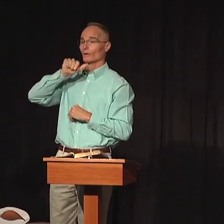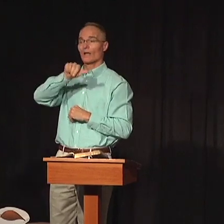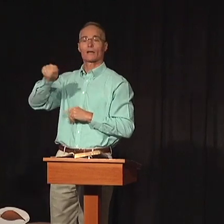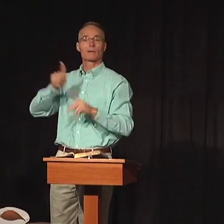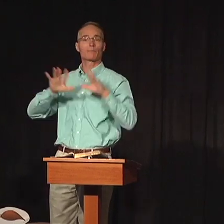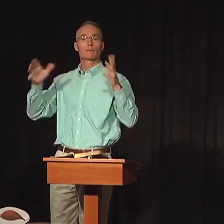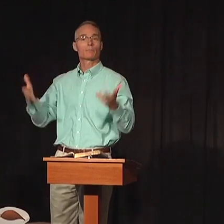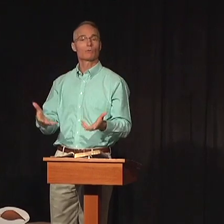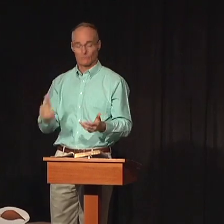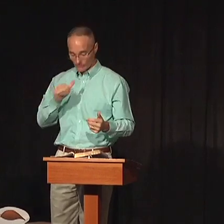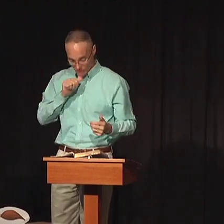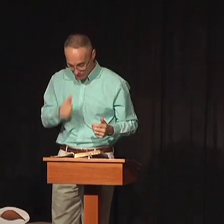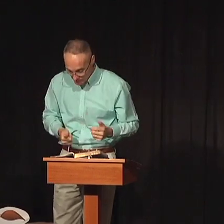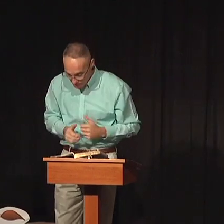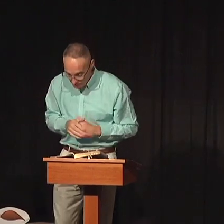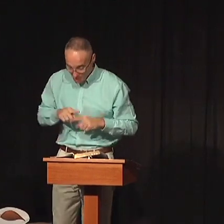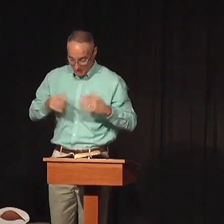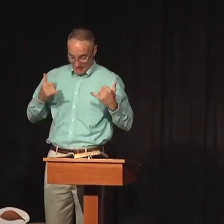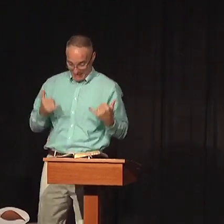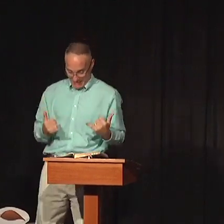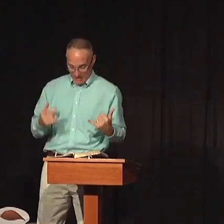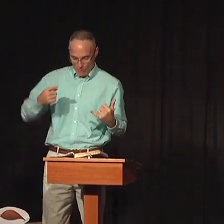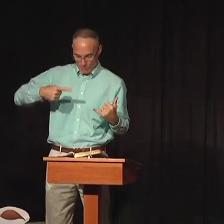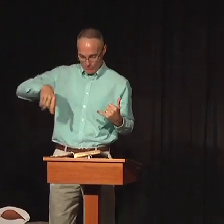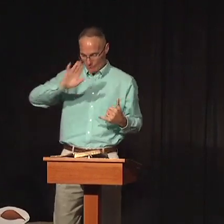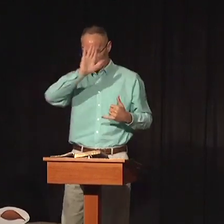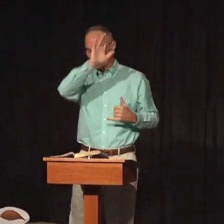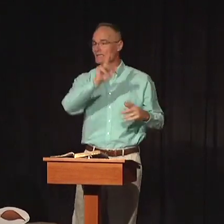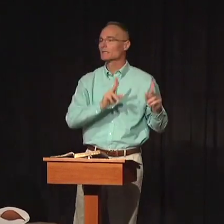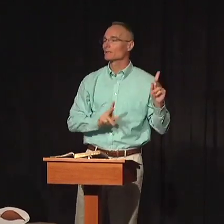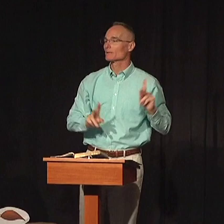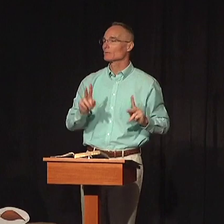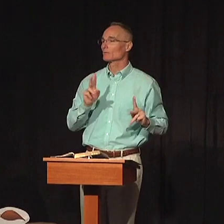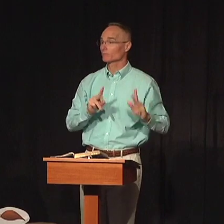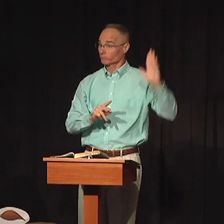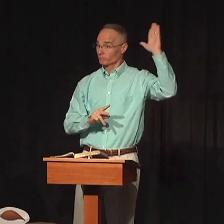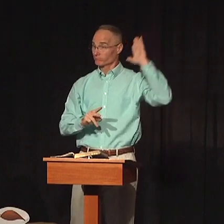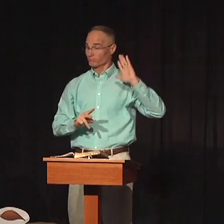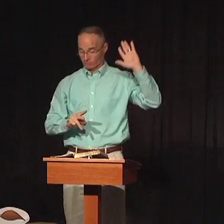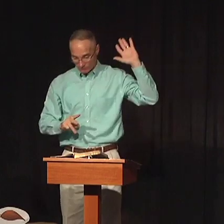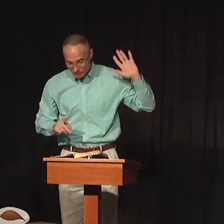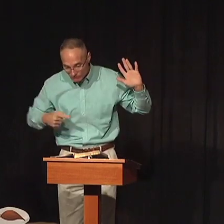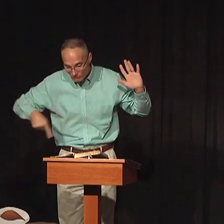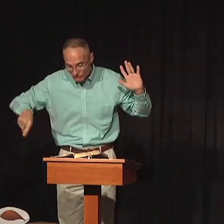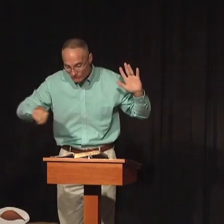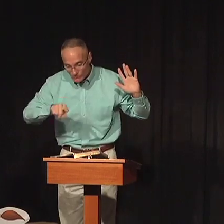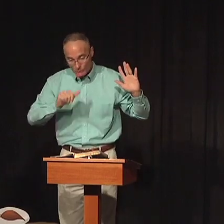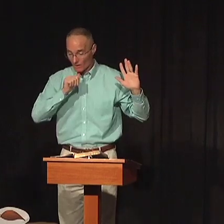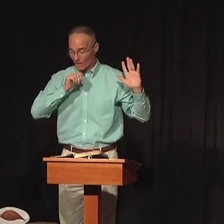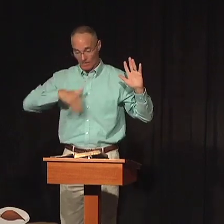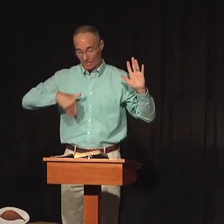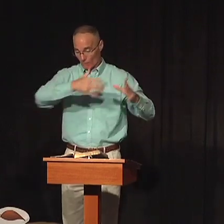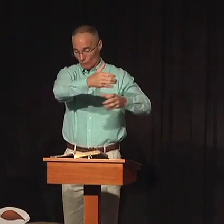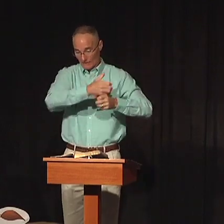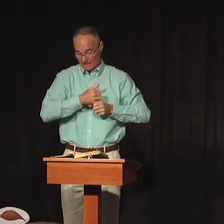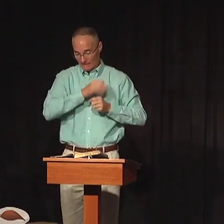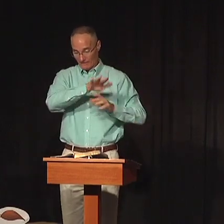Once you had no identity as a people, now you are God's people. Once you received